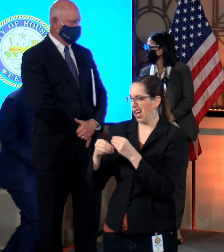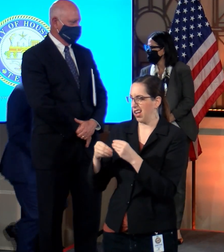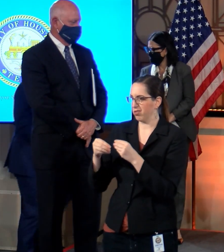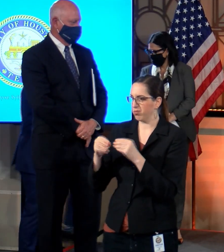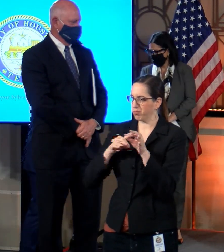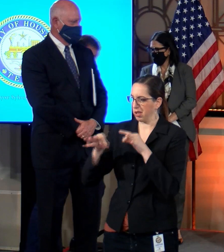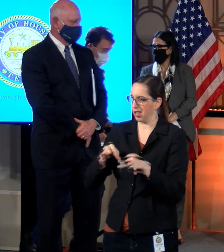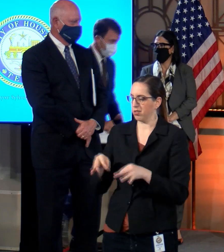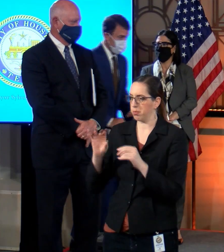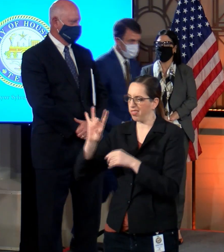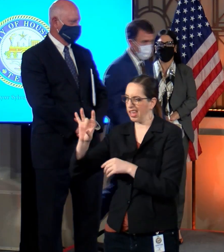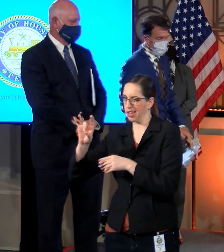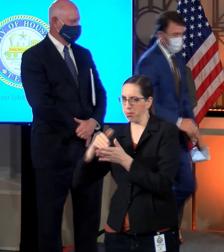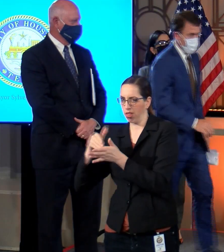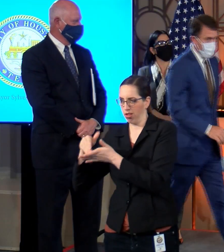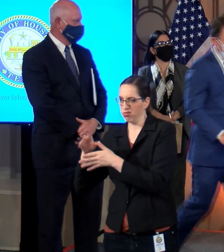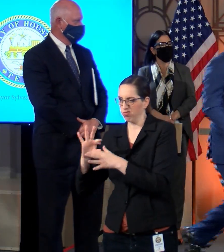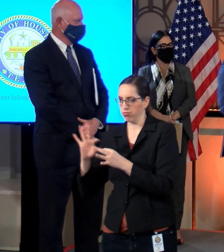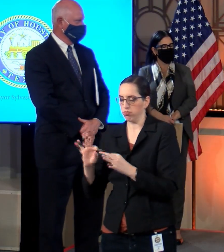million.